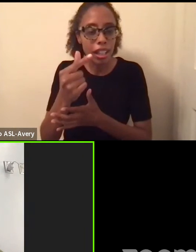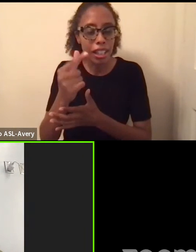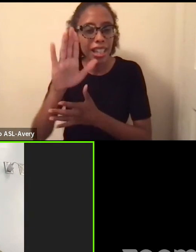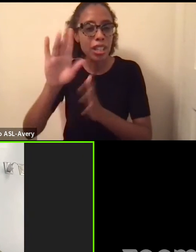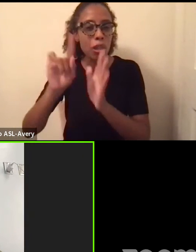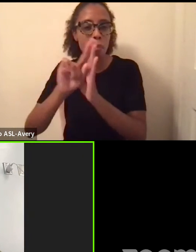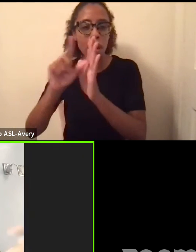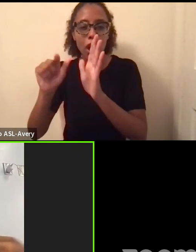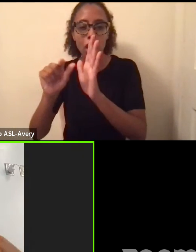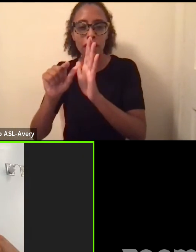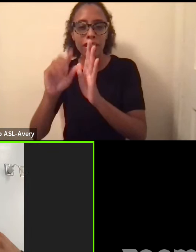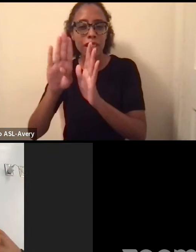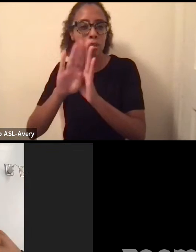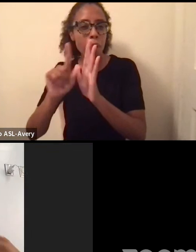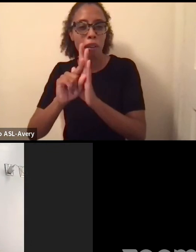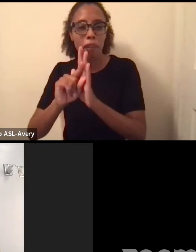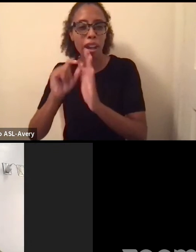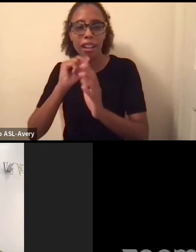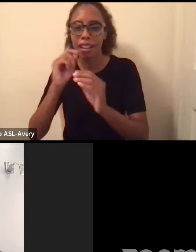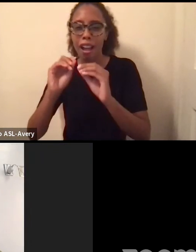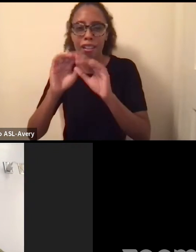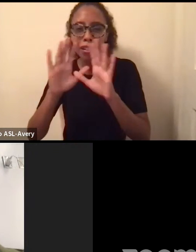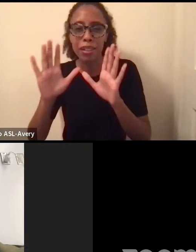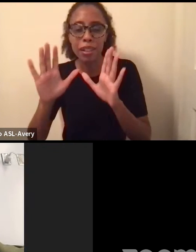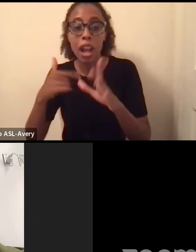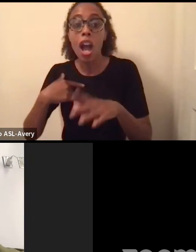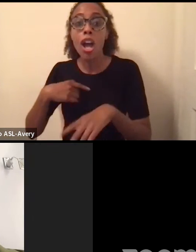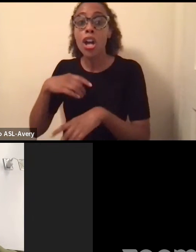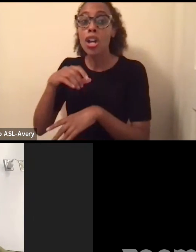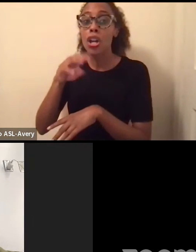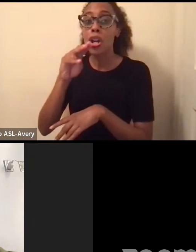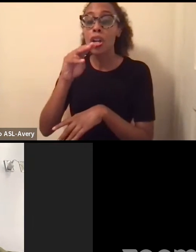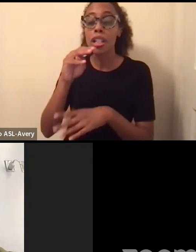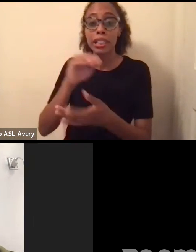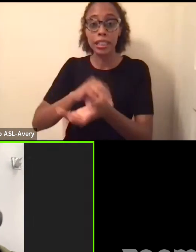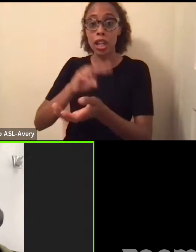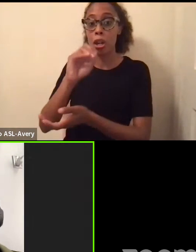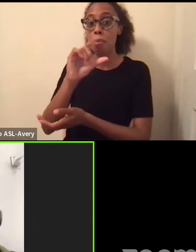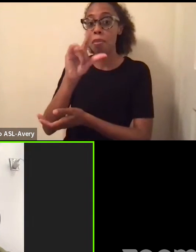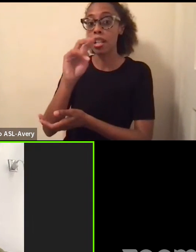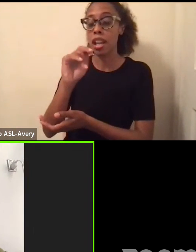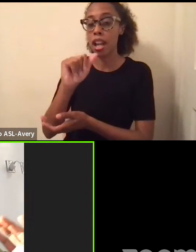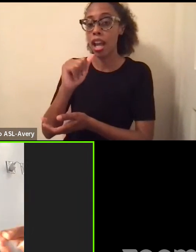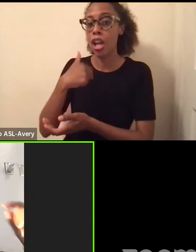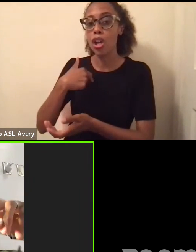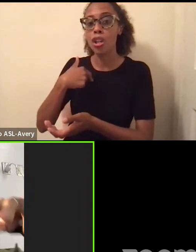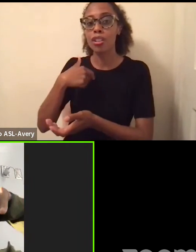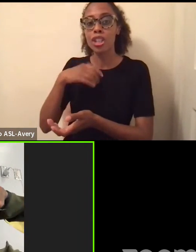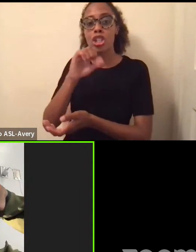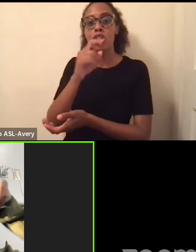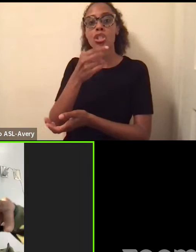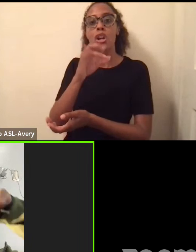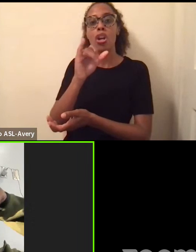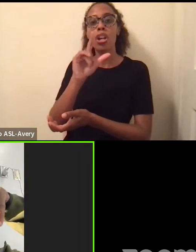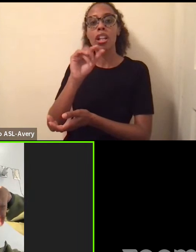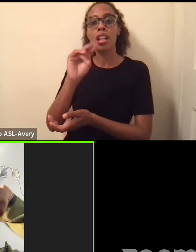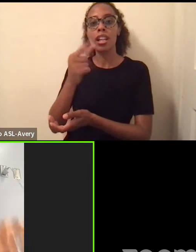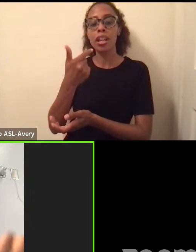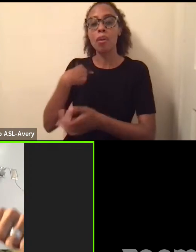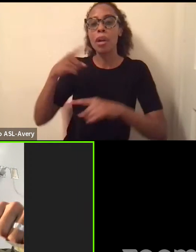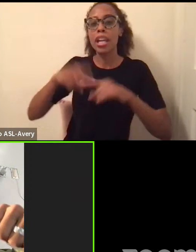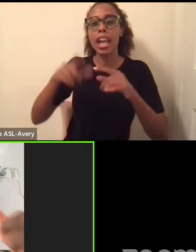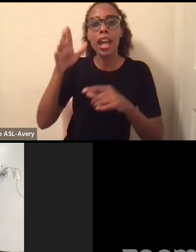part of the class. Sterling, we can't really hear you very well. Oh shoot, okay. I'm gonna